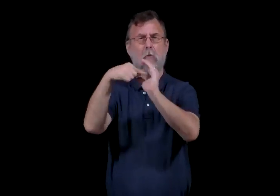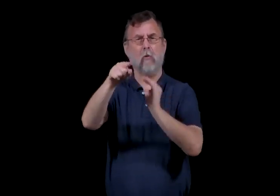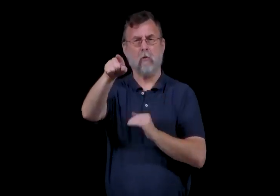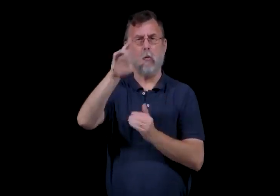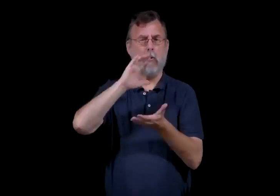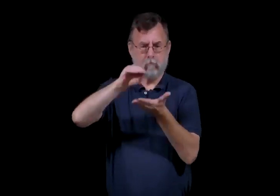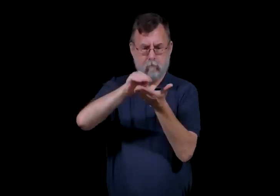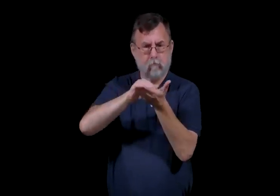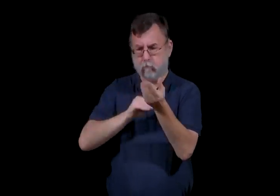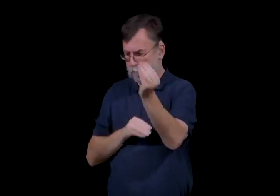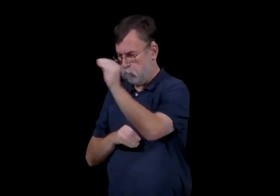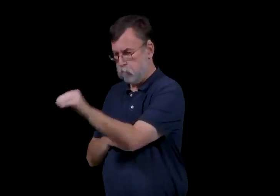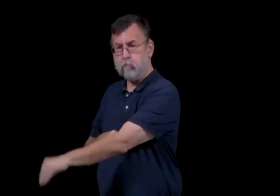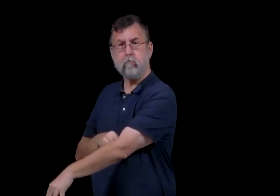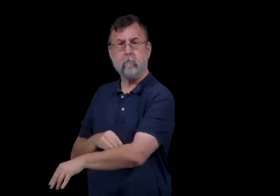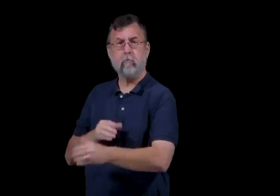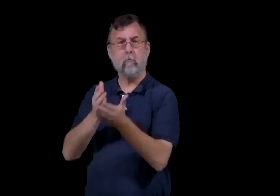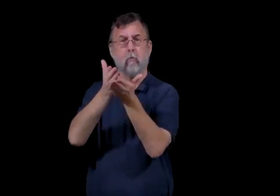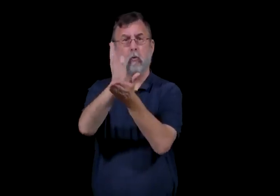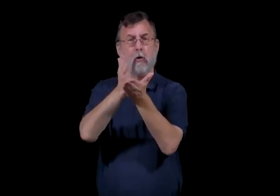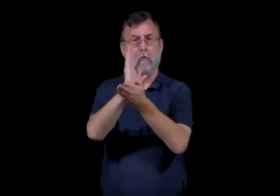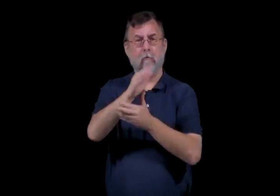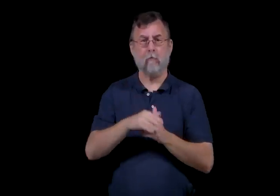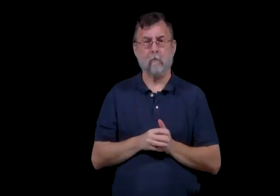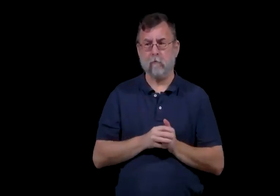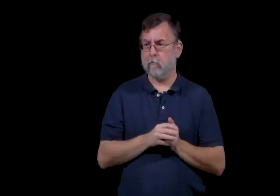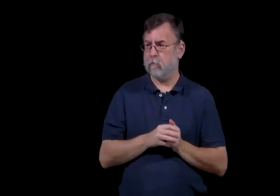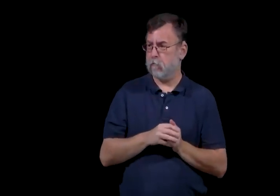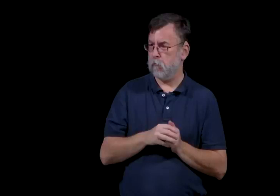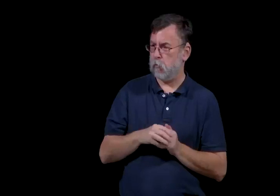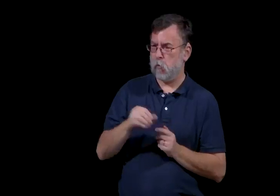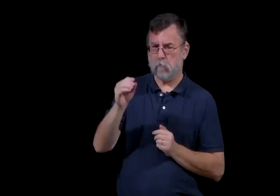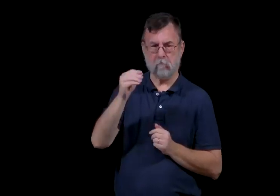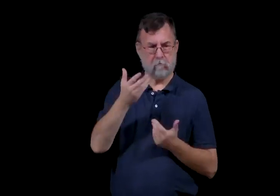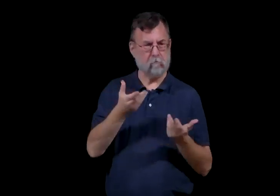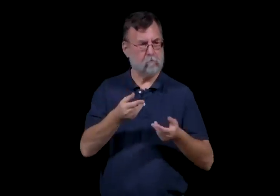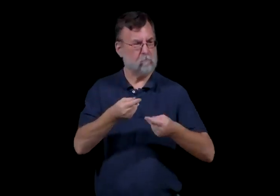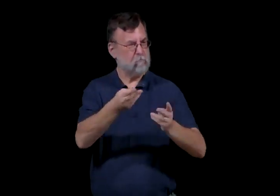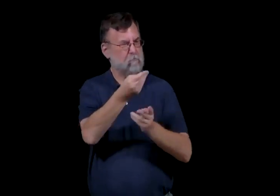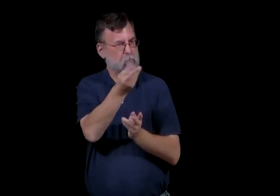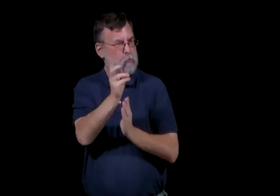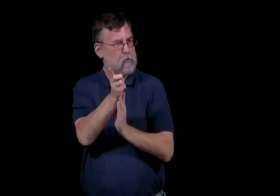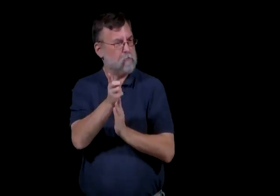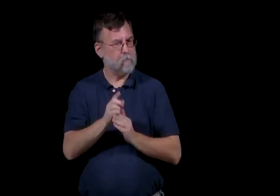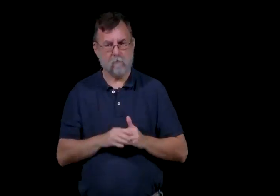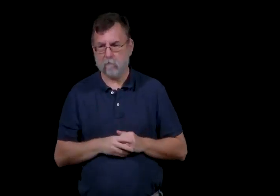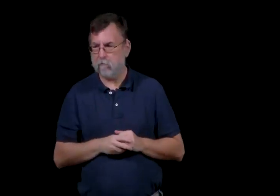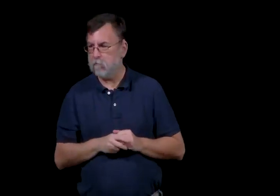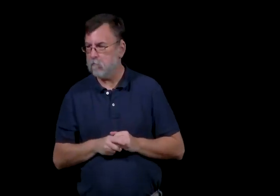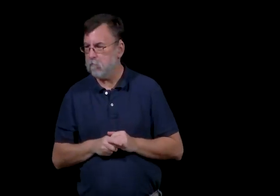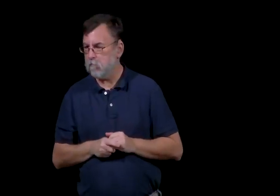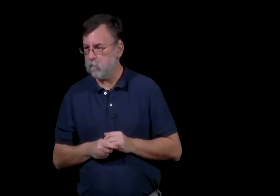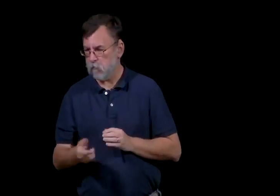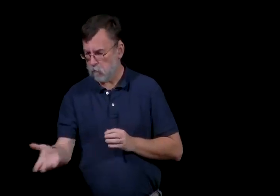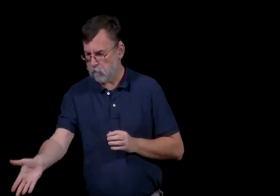get ready. You can email your prayer requests, and we'll put them in our box here. So I'll give you a few minutes to do